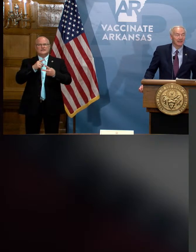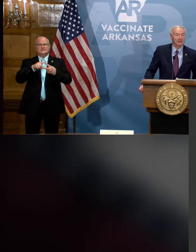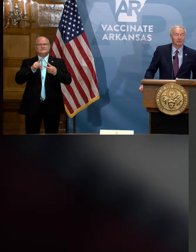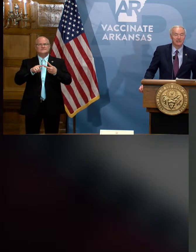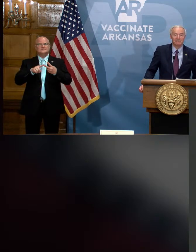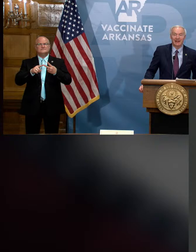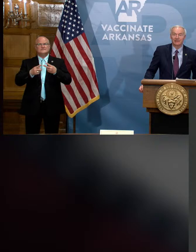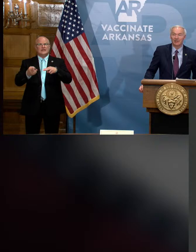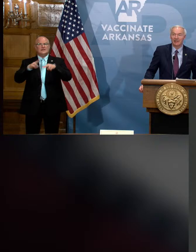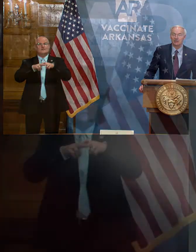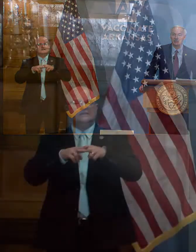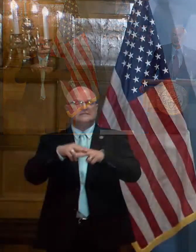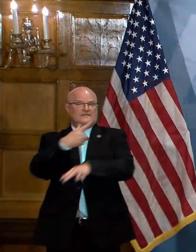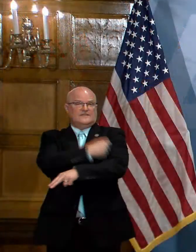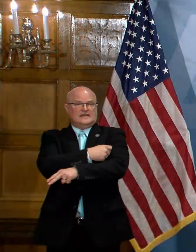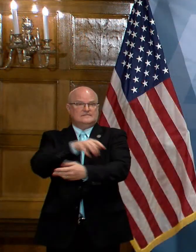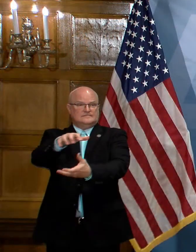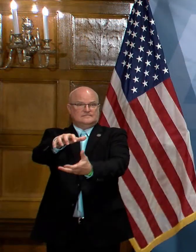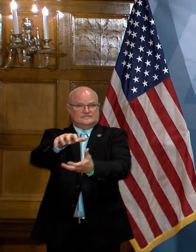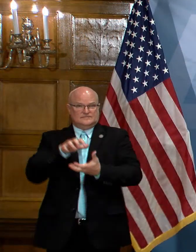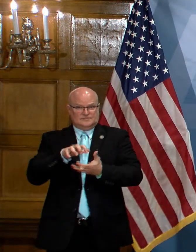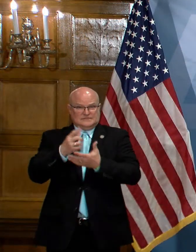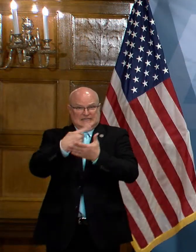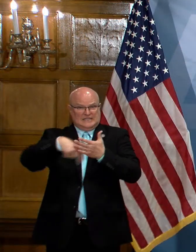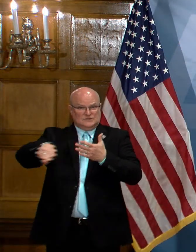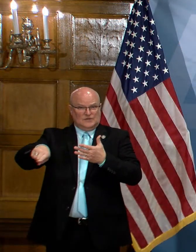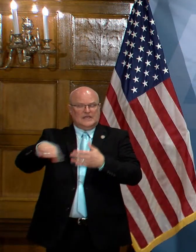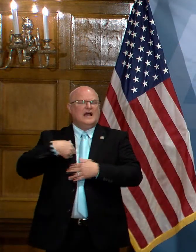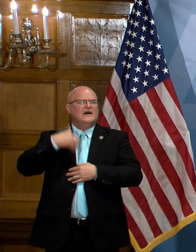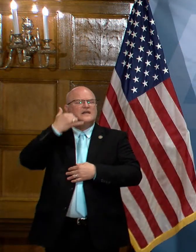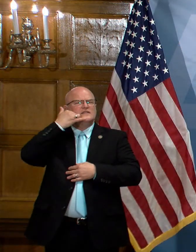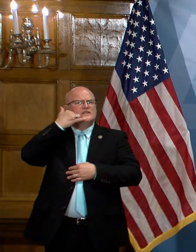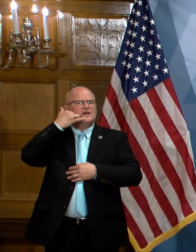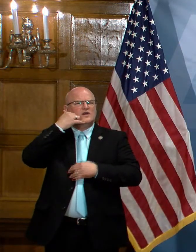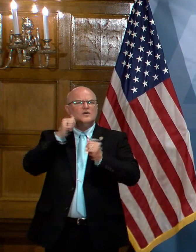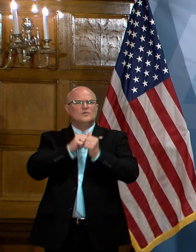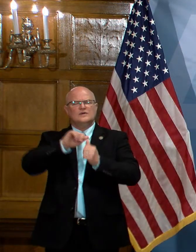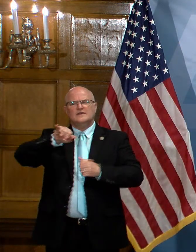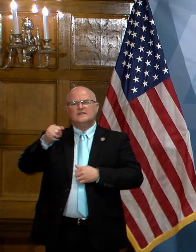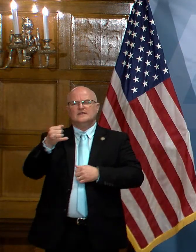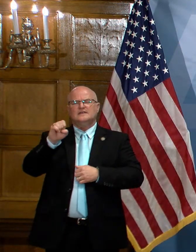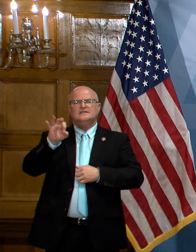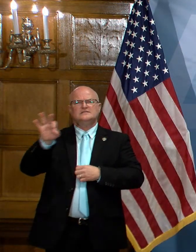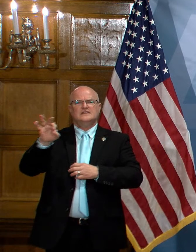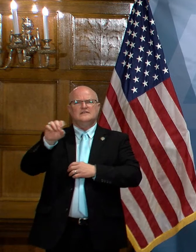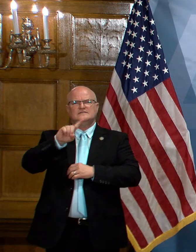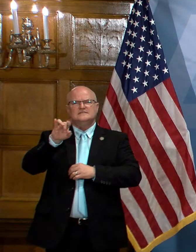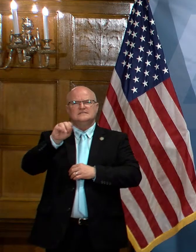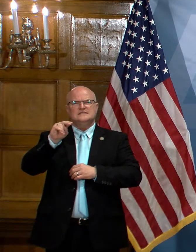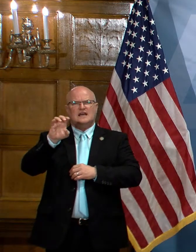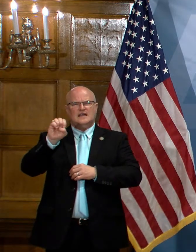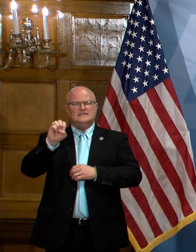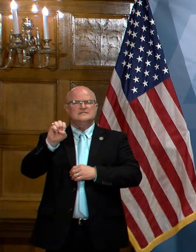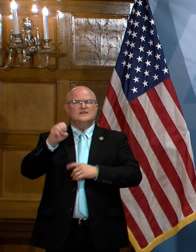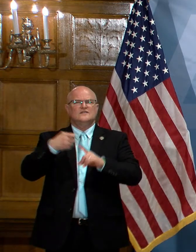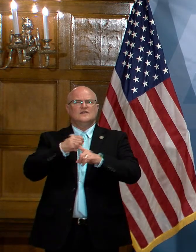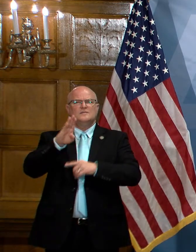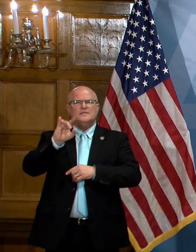an additional increase in vaccinations next week. I was on the phone with Jeff Zients of the